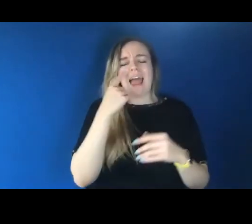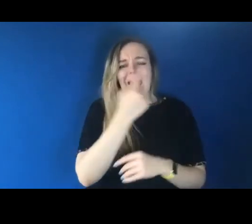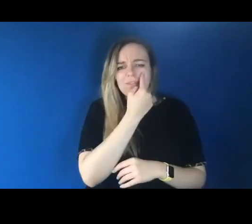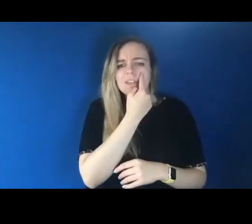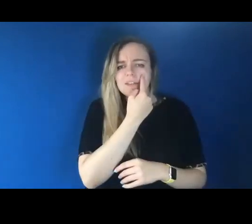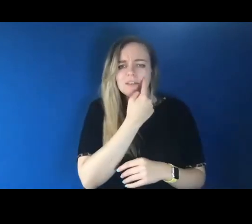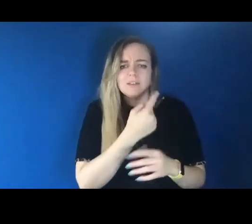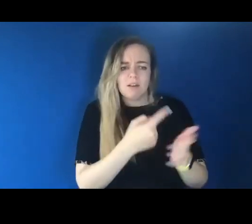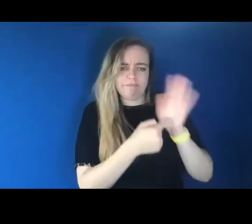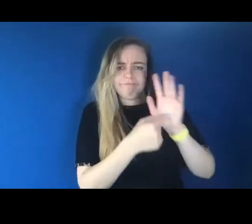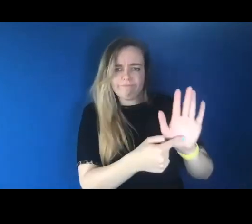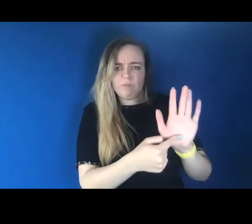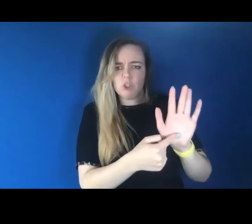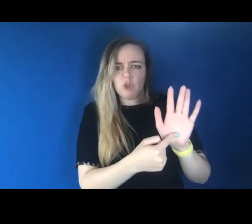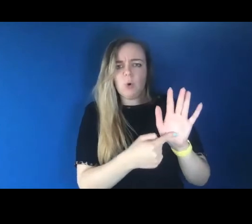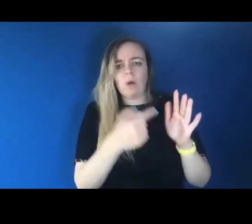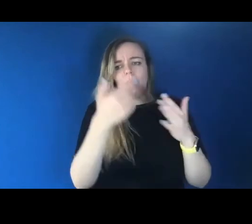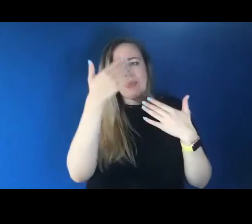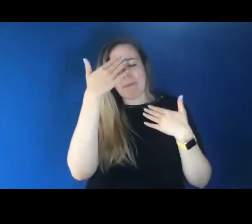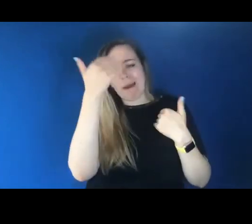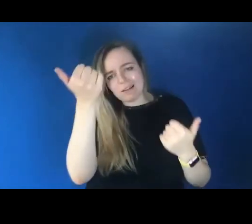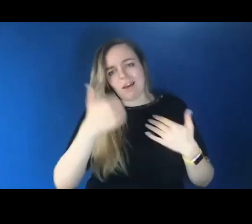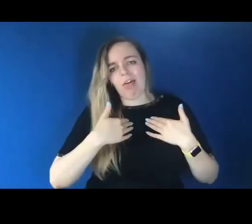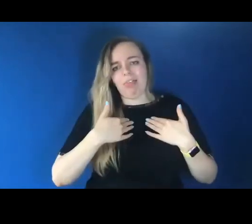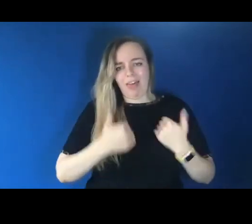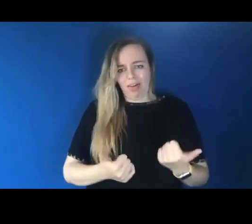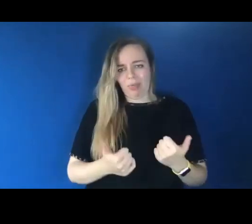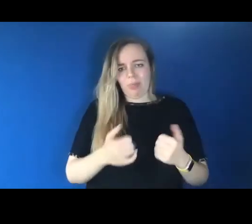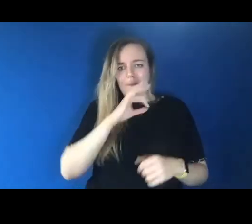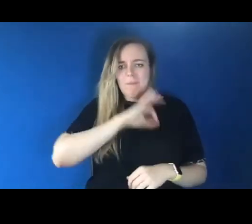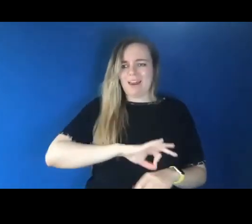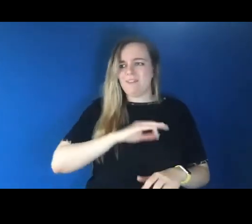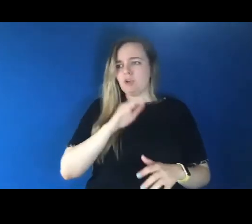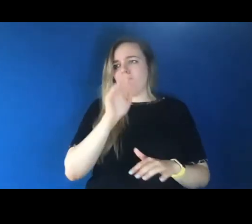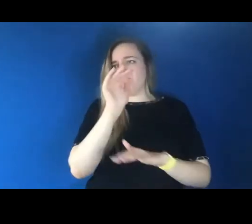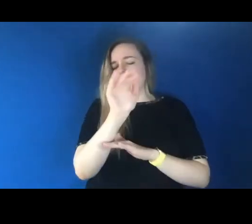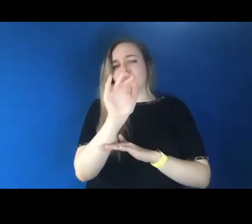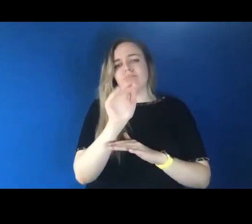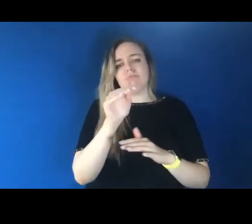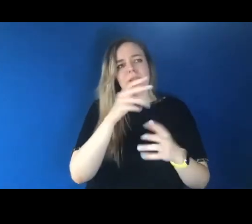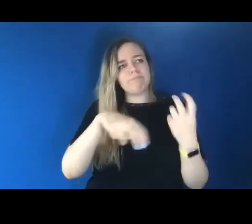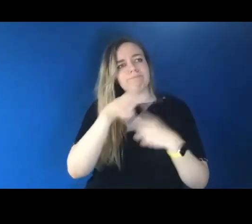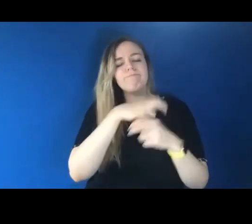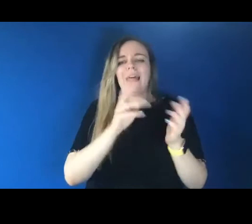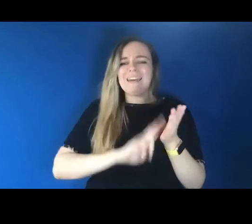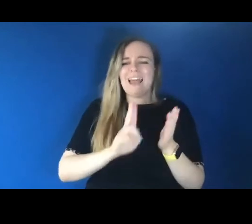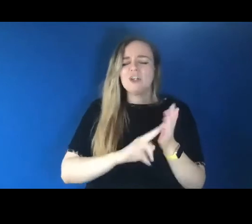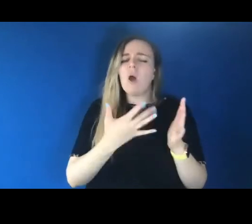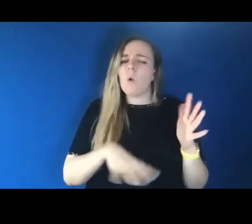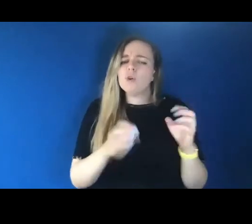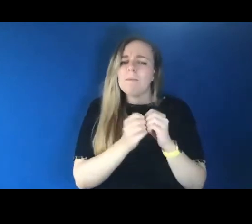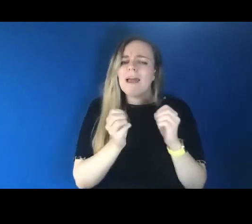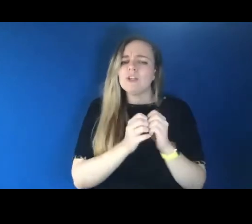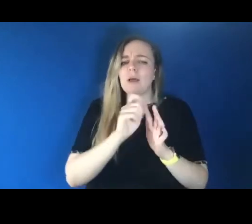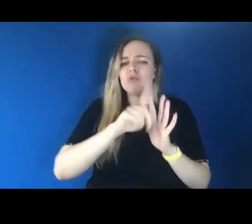that shows us the kind of mental and physical health benefits of getting out in nature. And actually, I just wanted to mention a project that